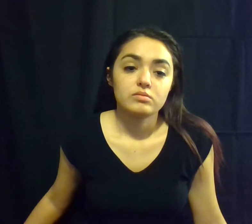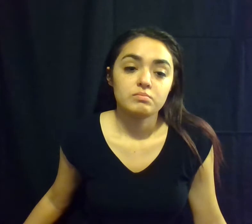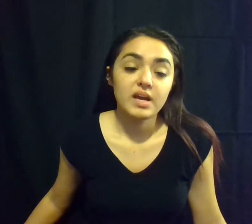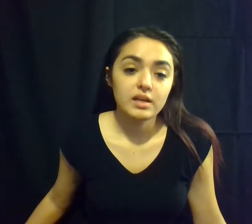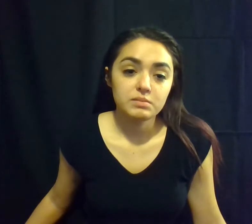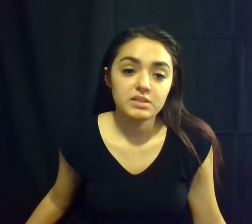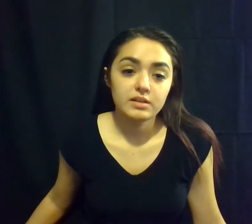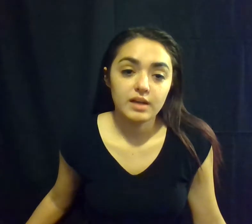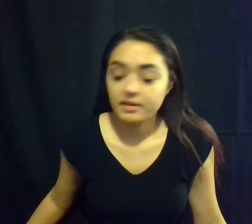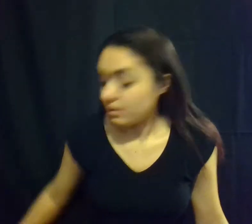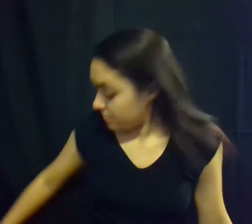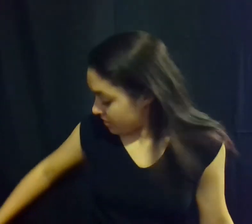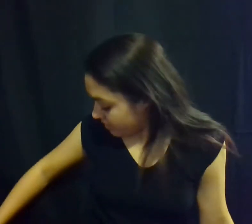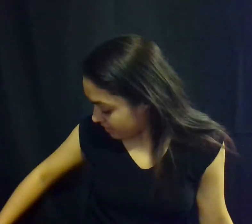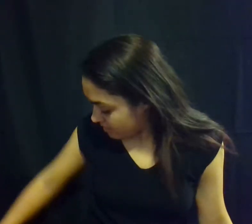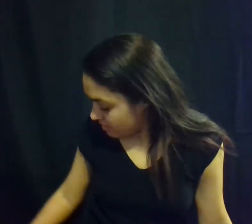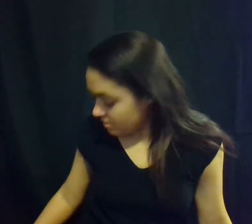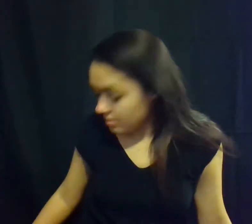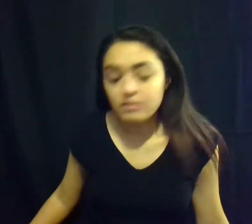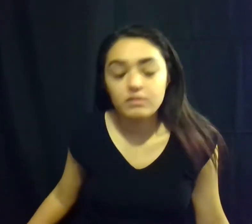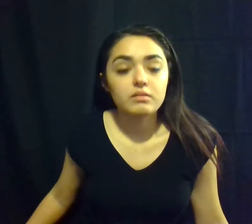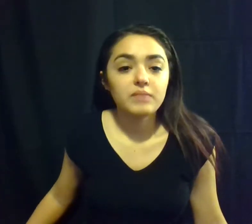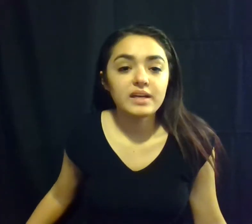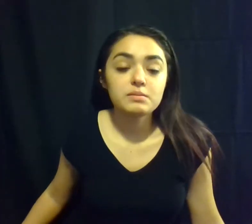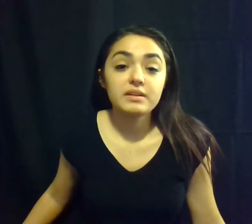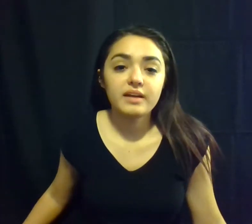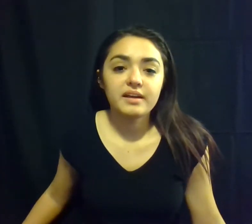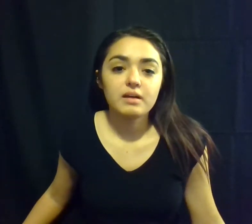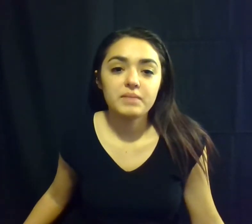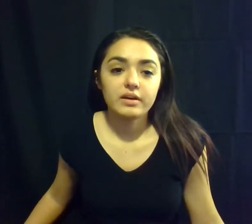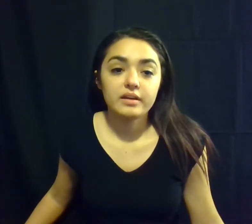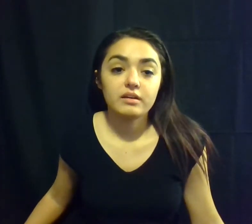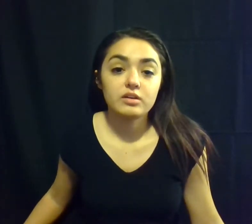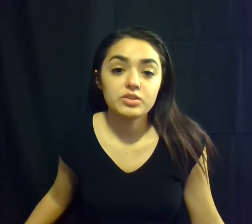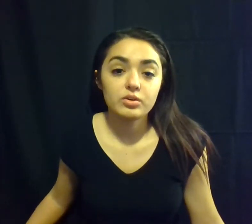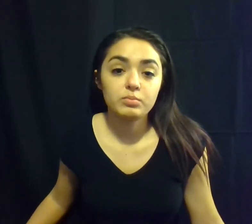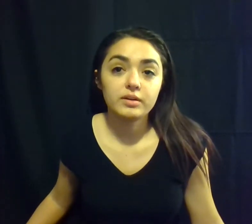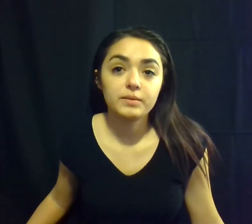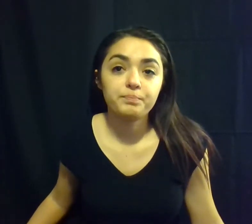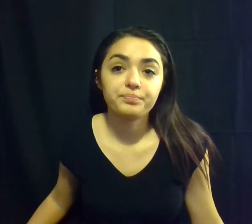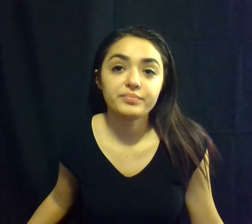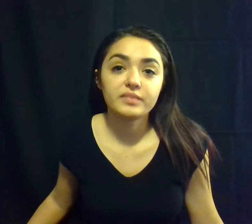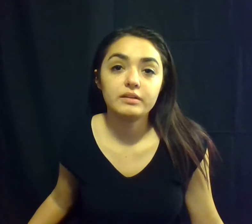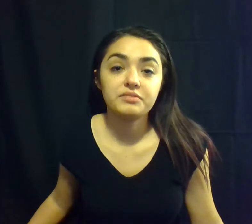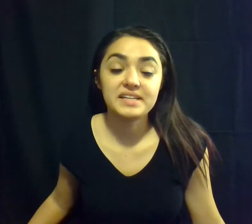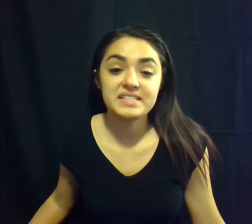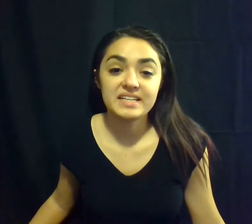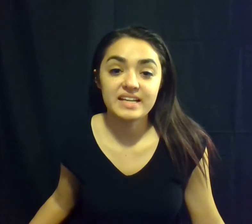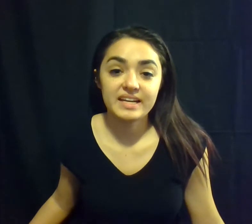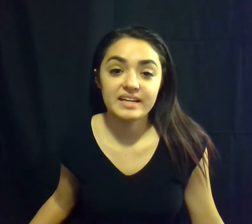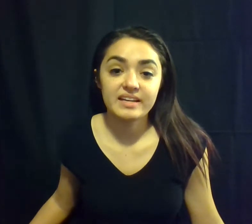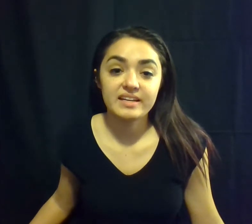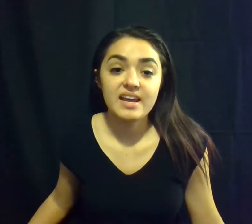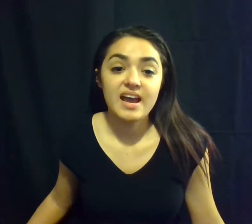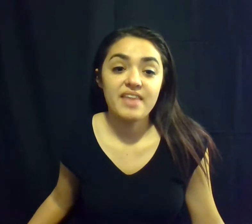My husband and I got married. My husband and I got married in October of 1990, and then